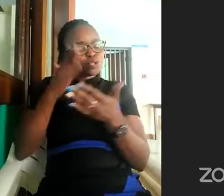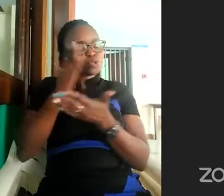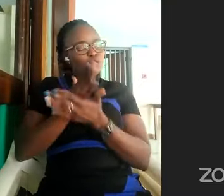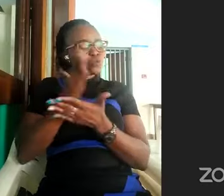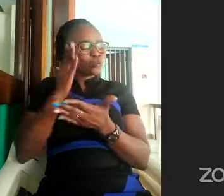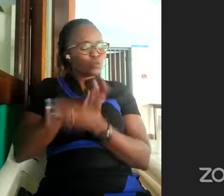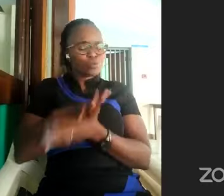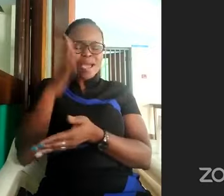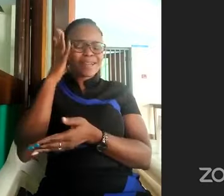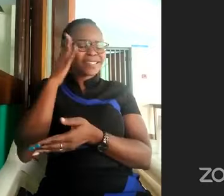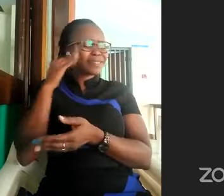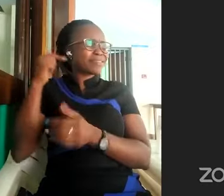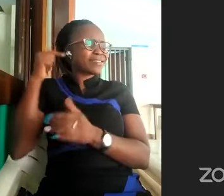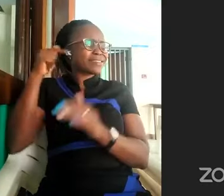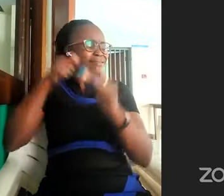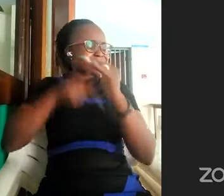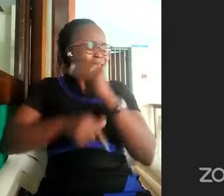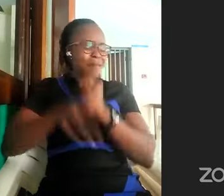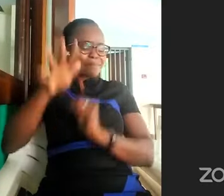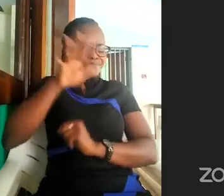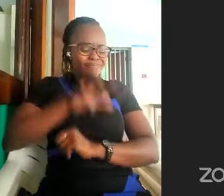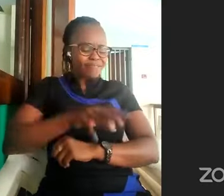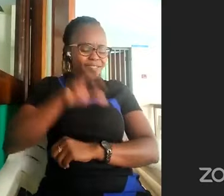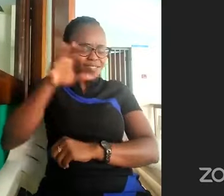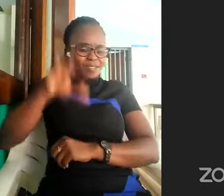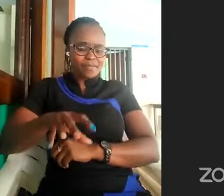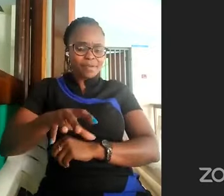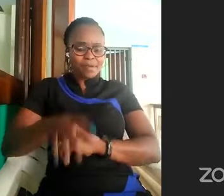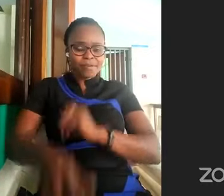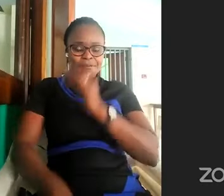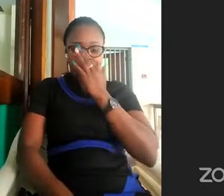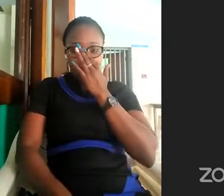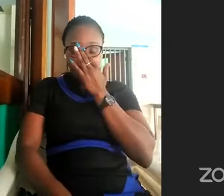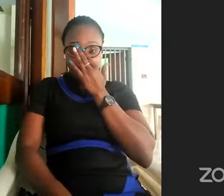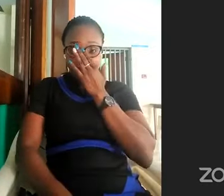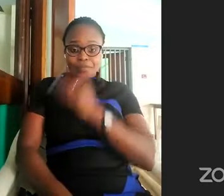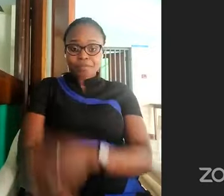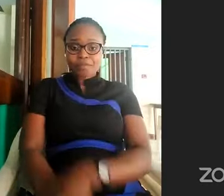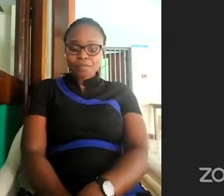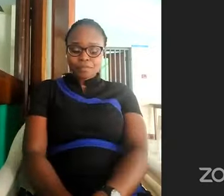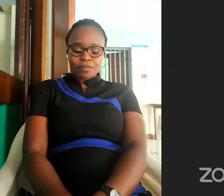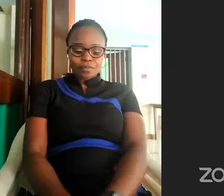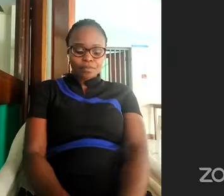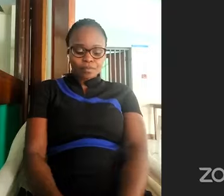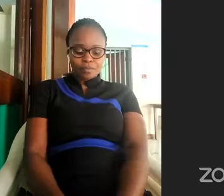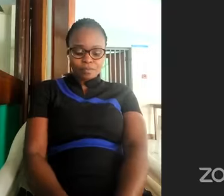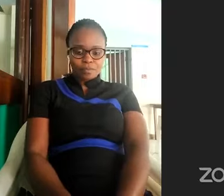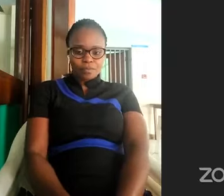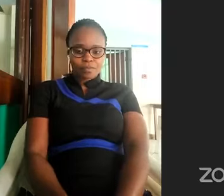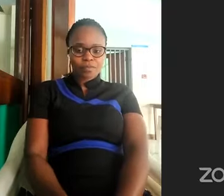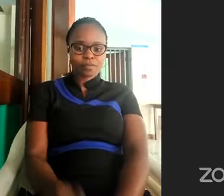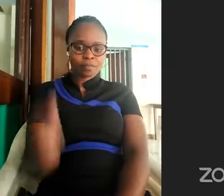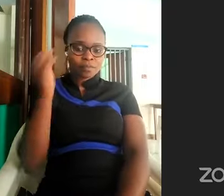are doing business, even... for you to load and offload your merchandise, whatever you are